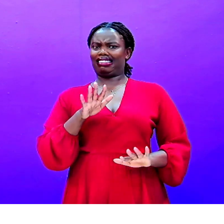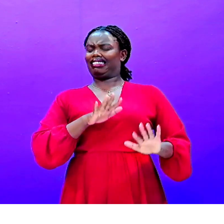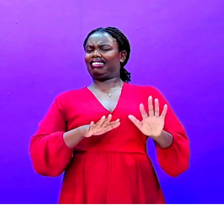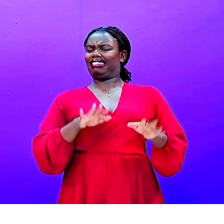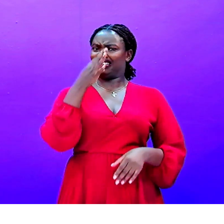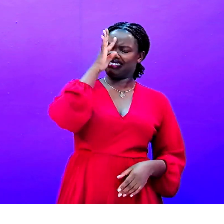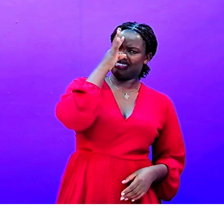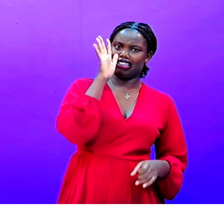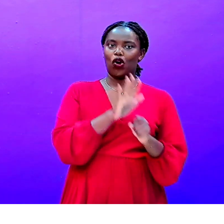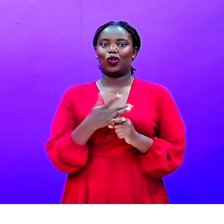Ojwang,